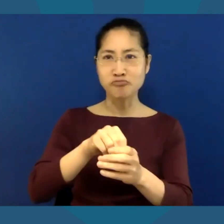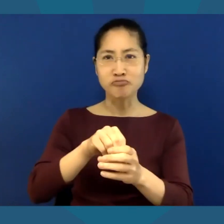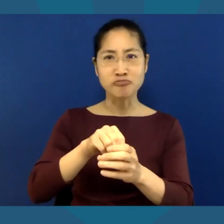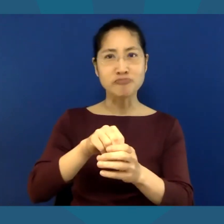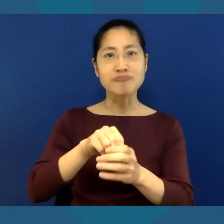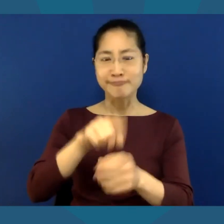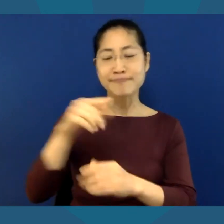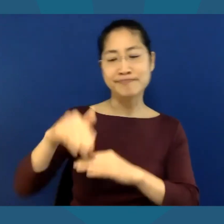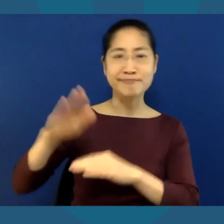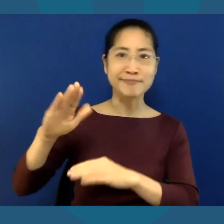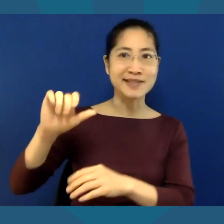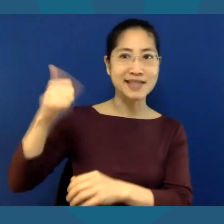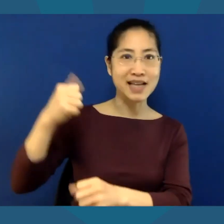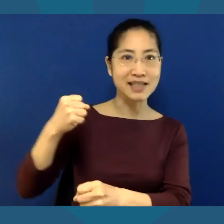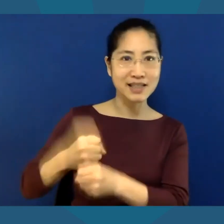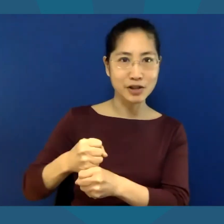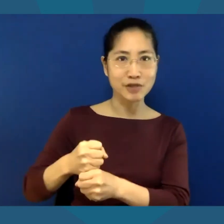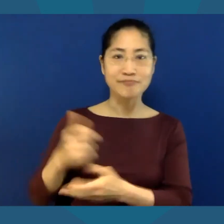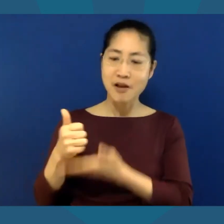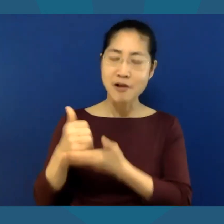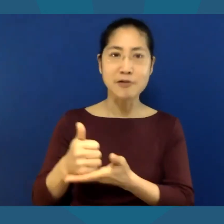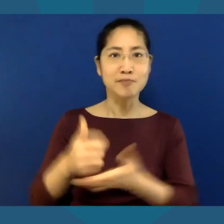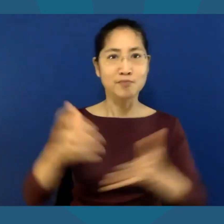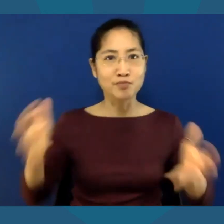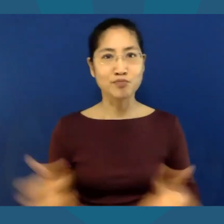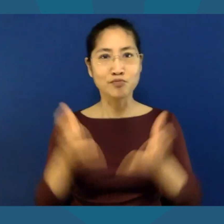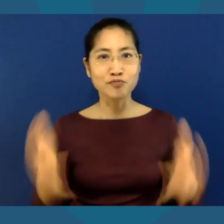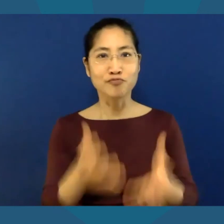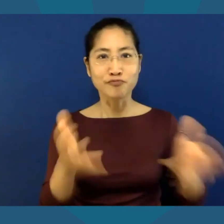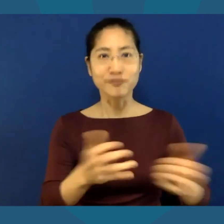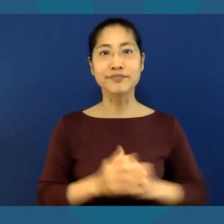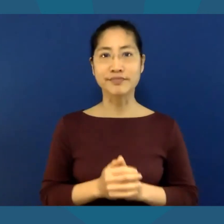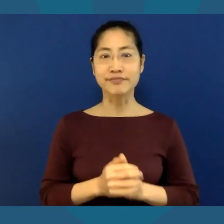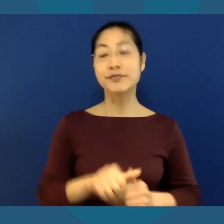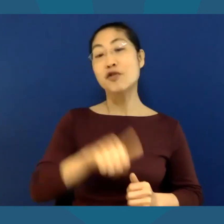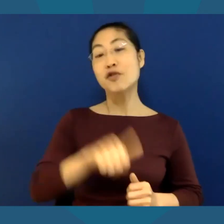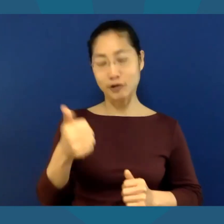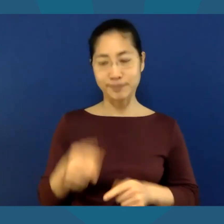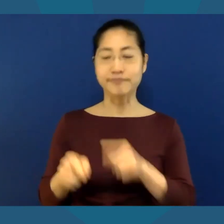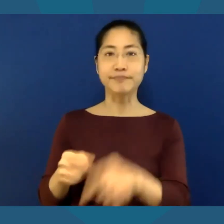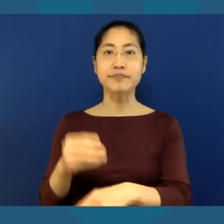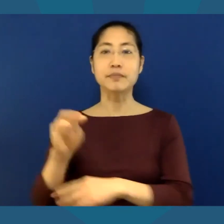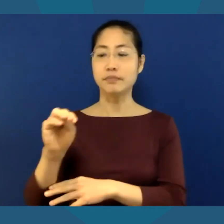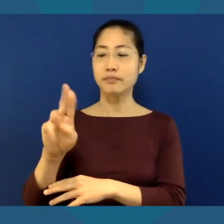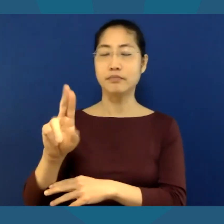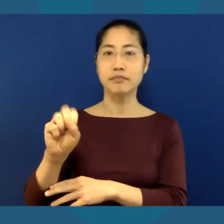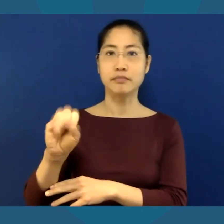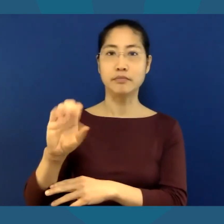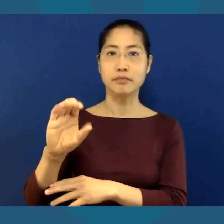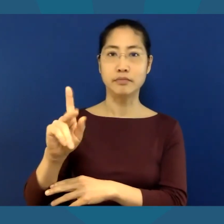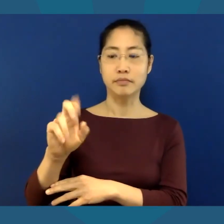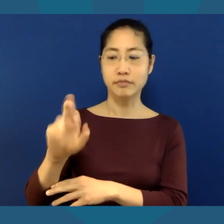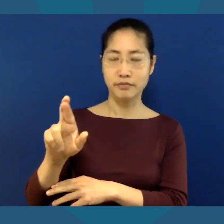assisting the Special Olympics organizations, as well as 6 years supporting